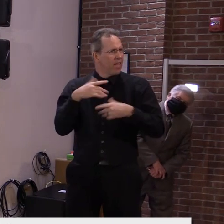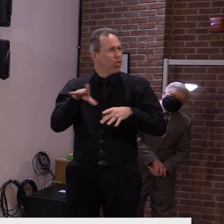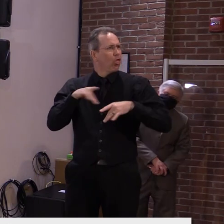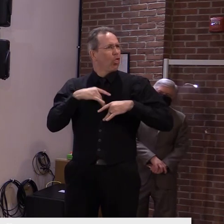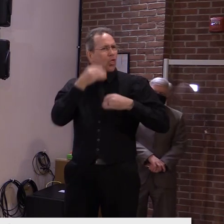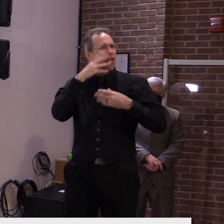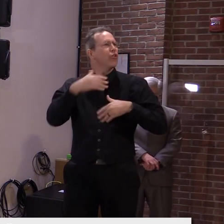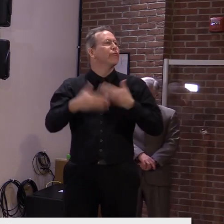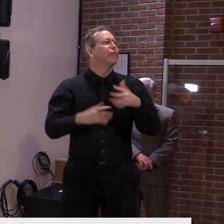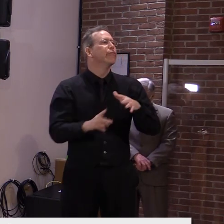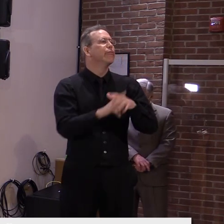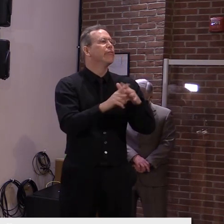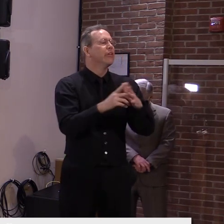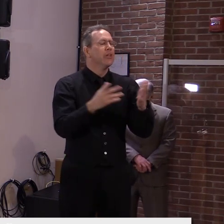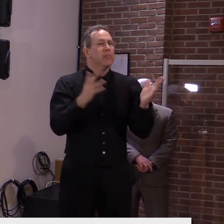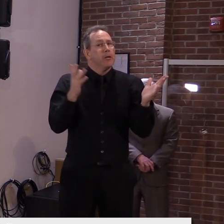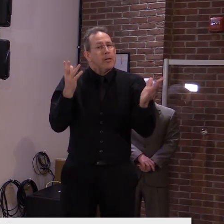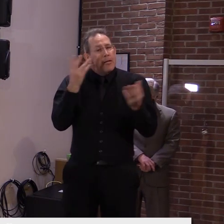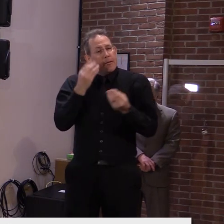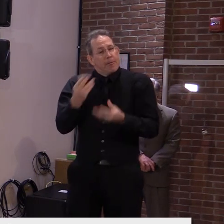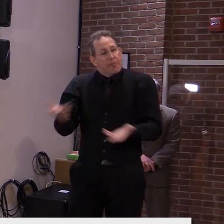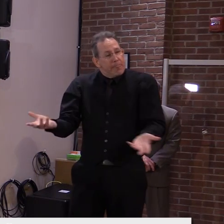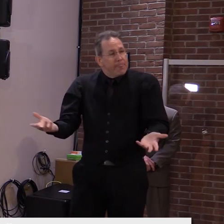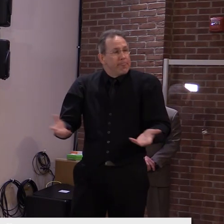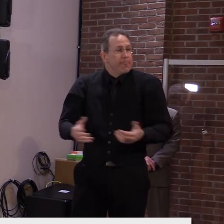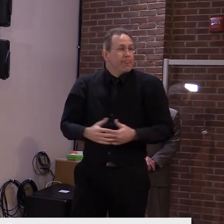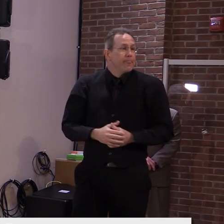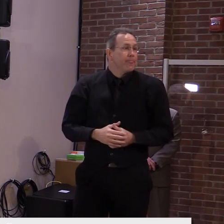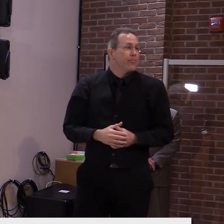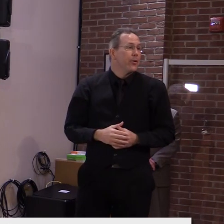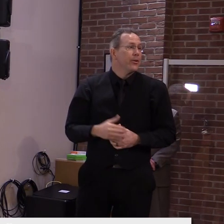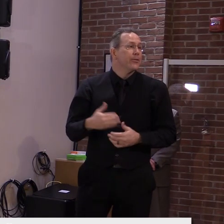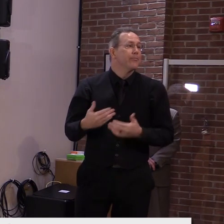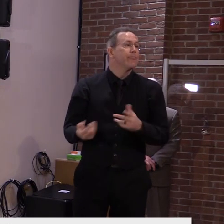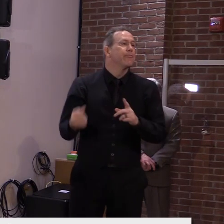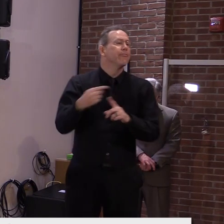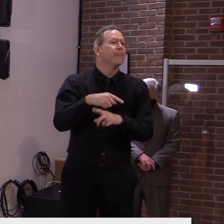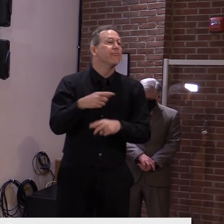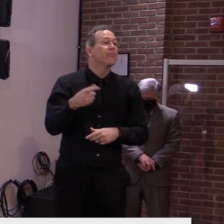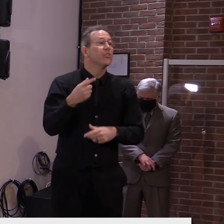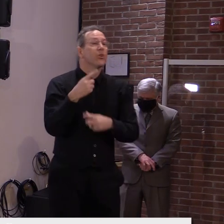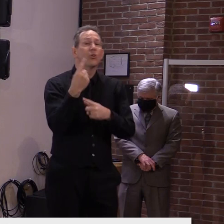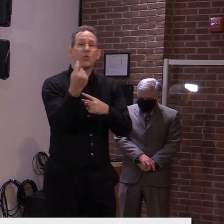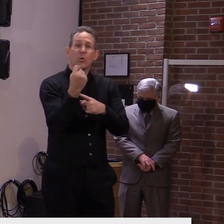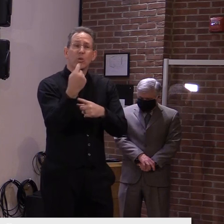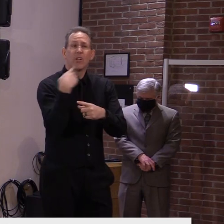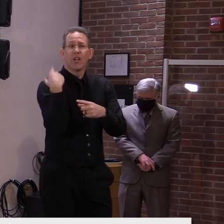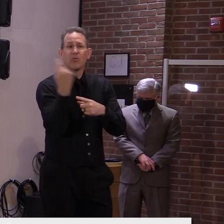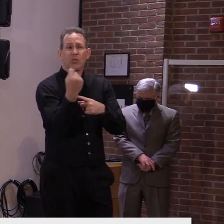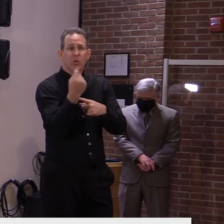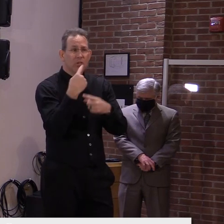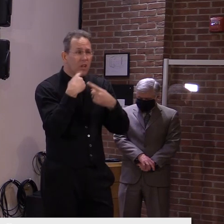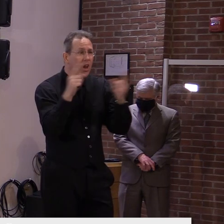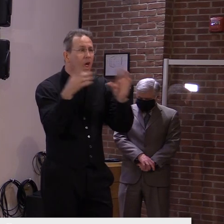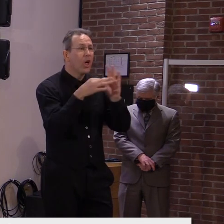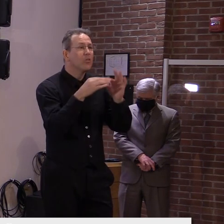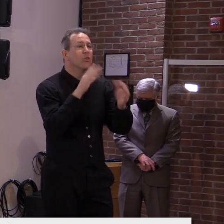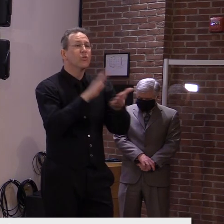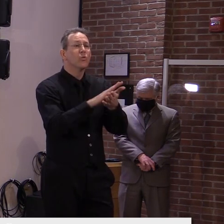on Tuesday you announced that Vermont schools would begin being vaccinated, although the CDC has said